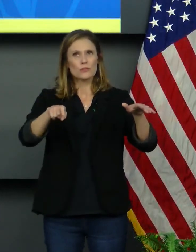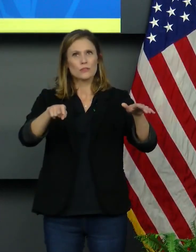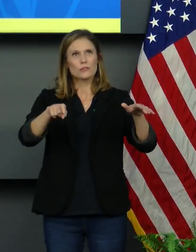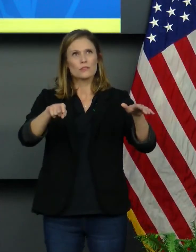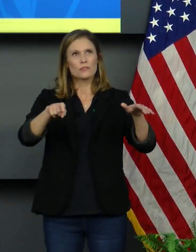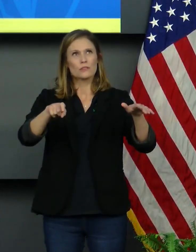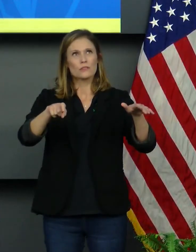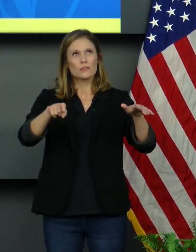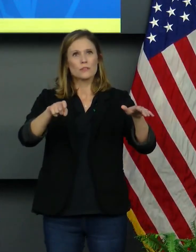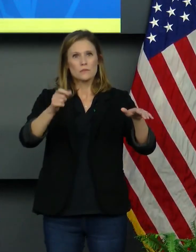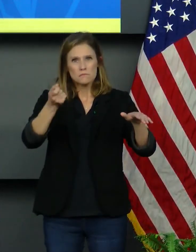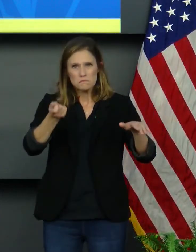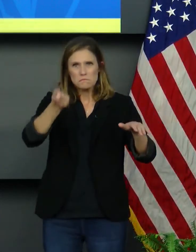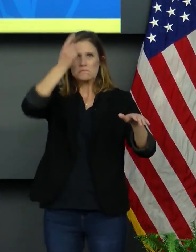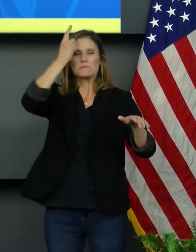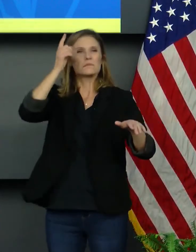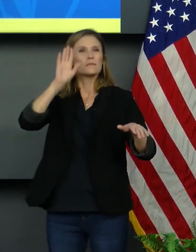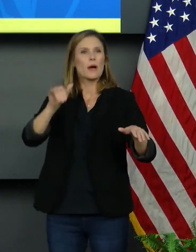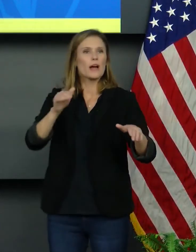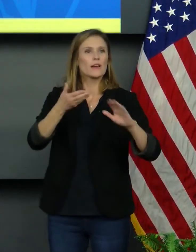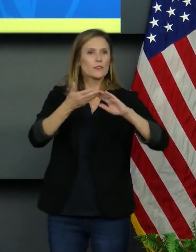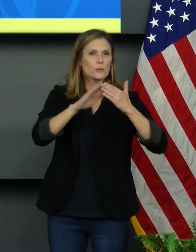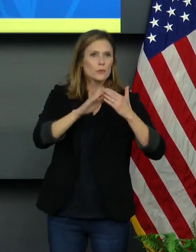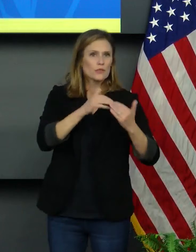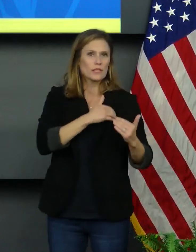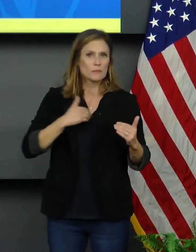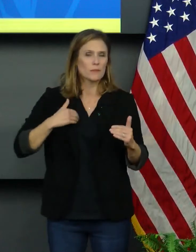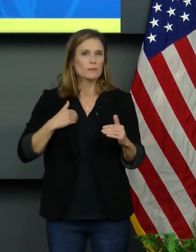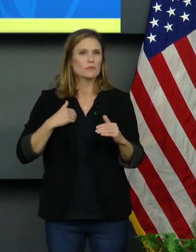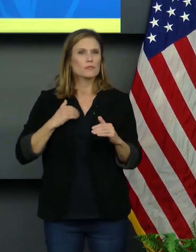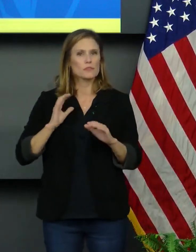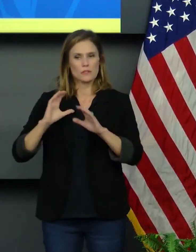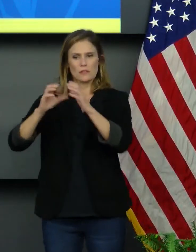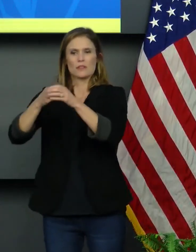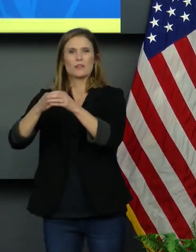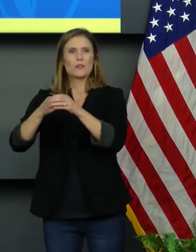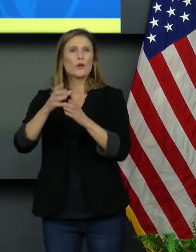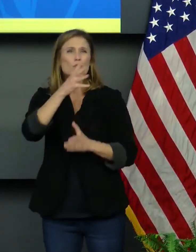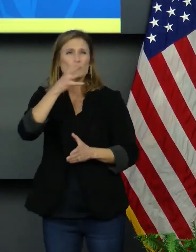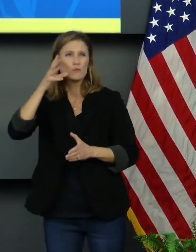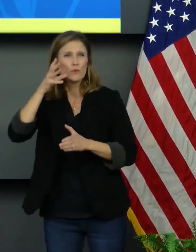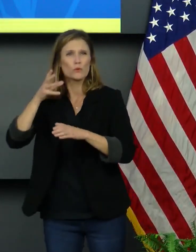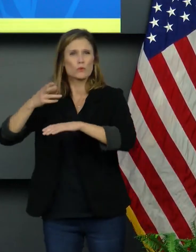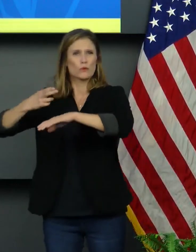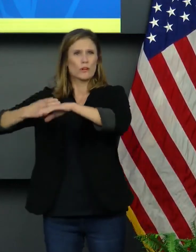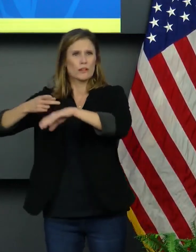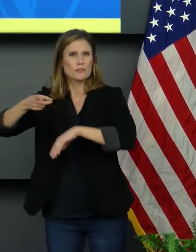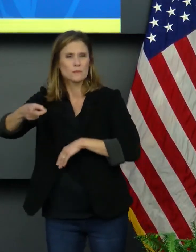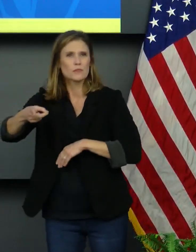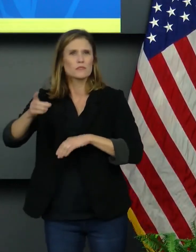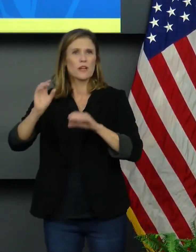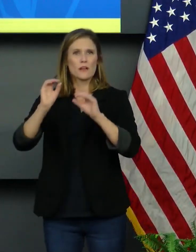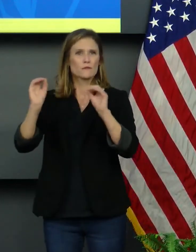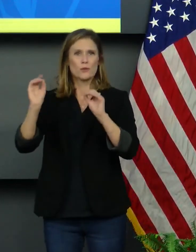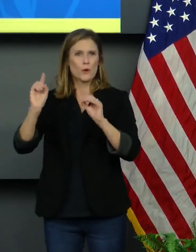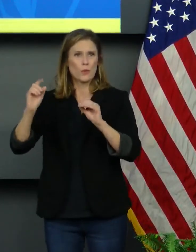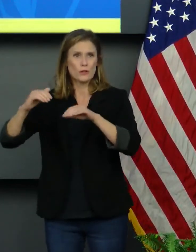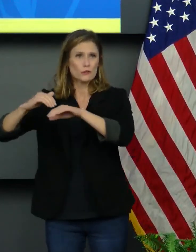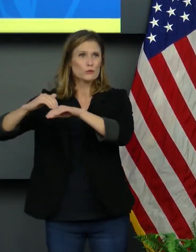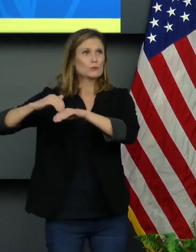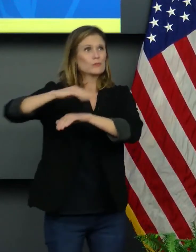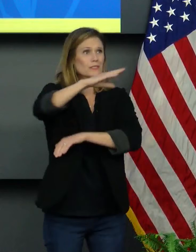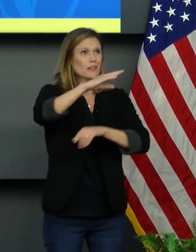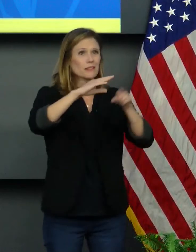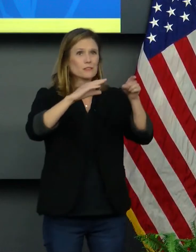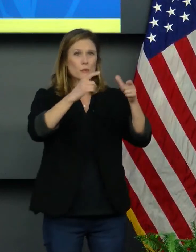our community members and our population. What happens is that those rural campuses have nowhere to send patients to the